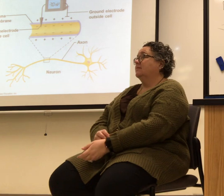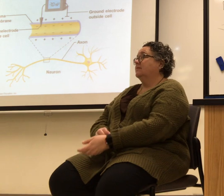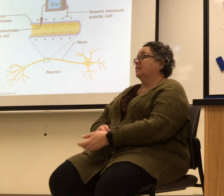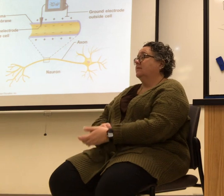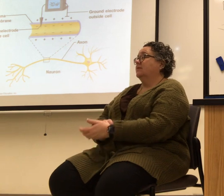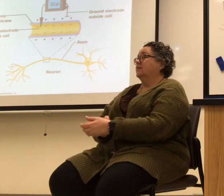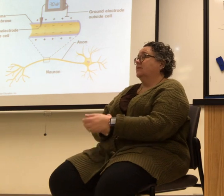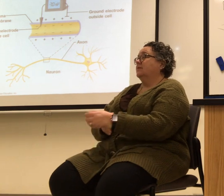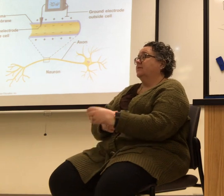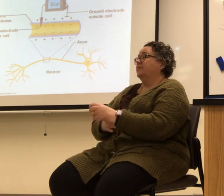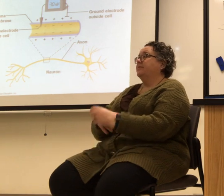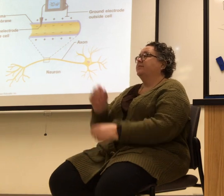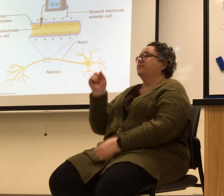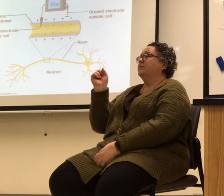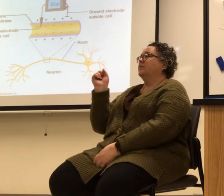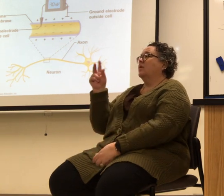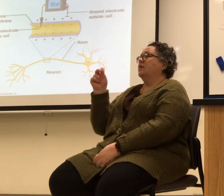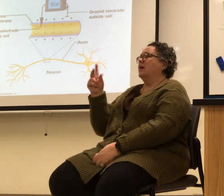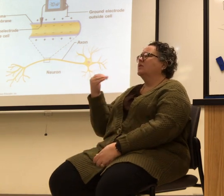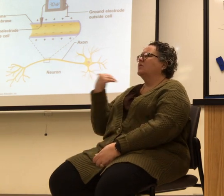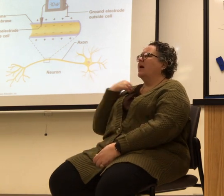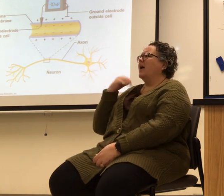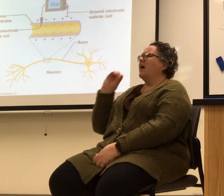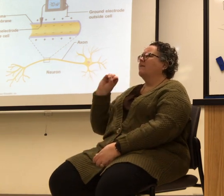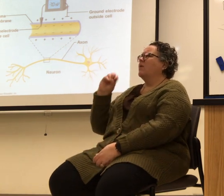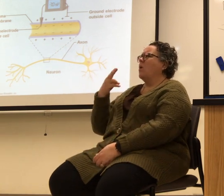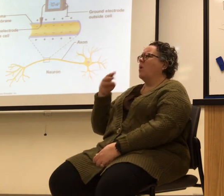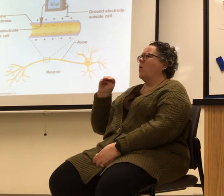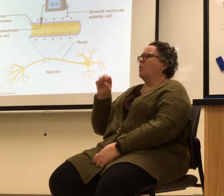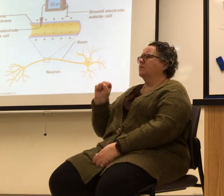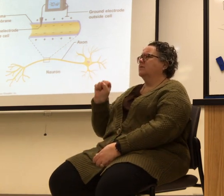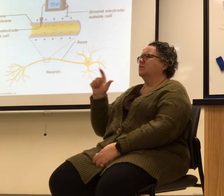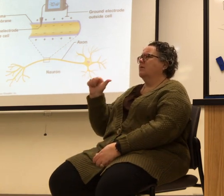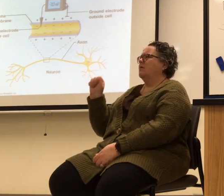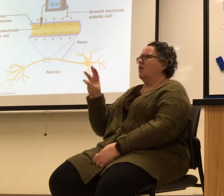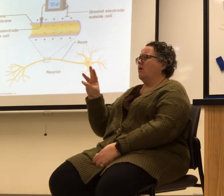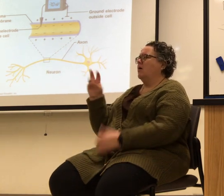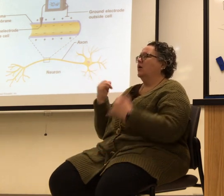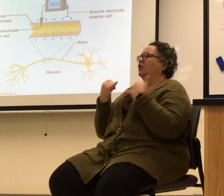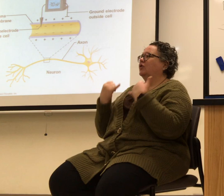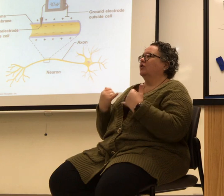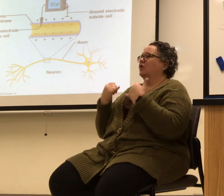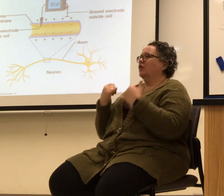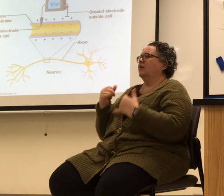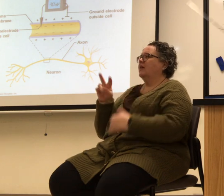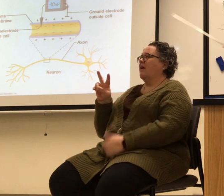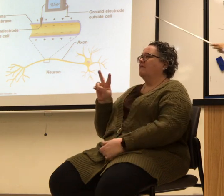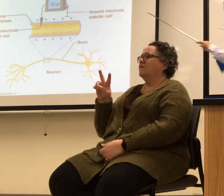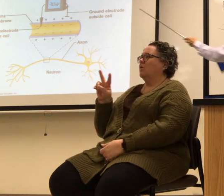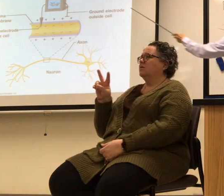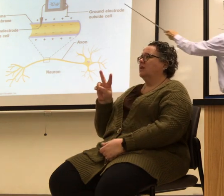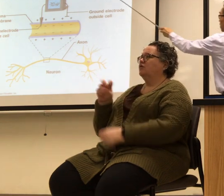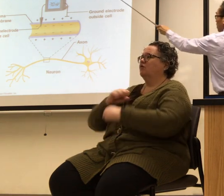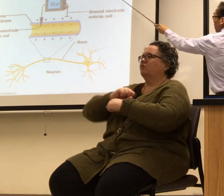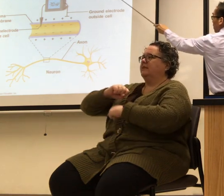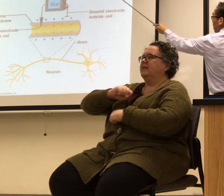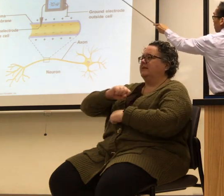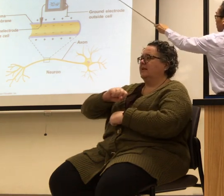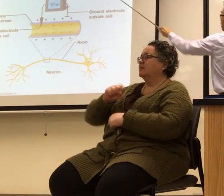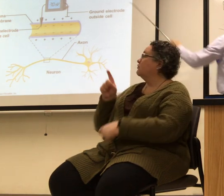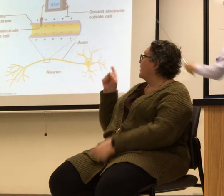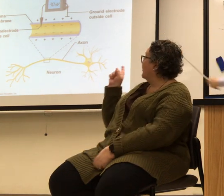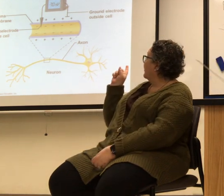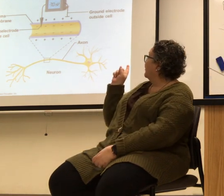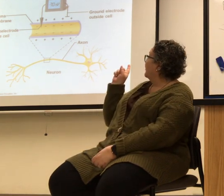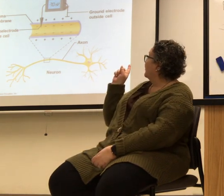All right, so I have Ohm's law there, current, voltage, resistance, or this.